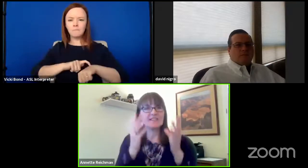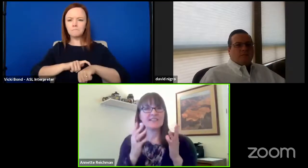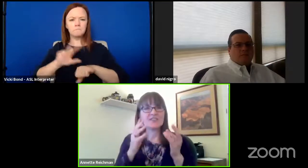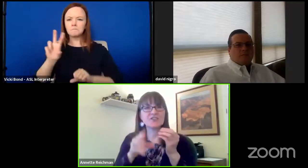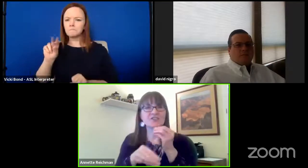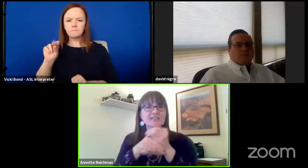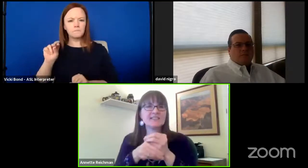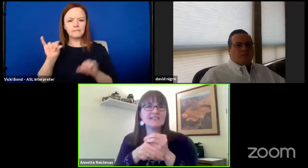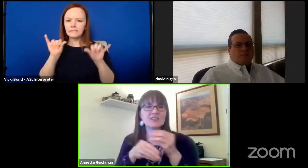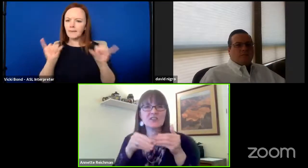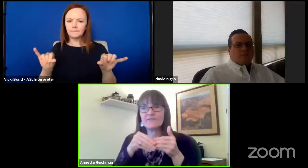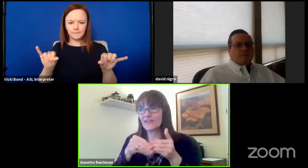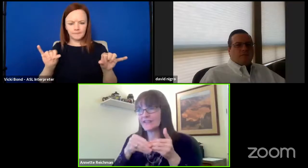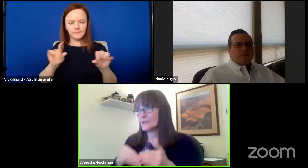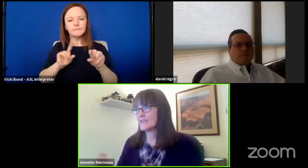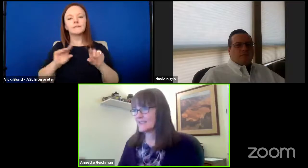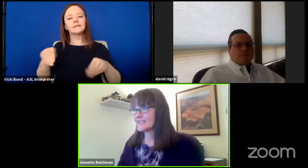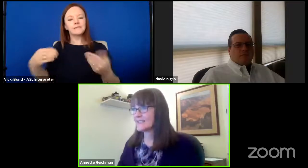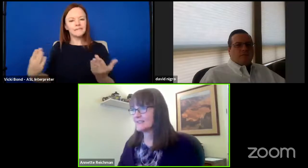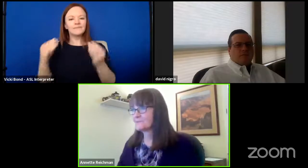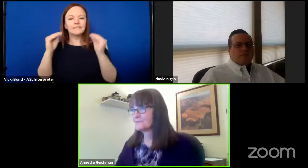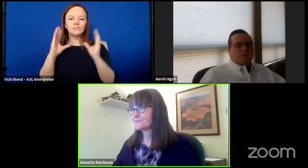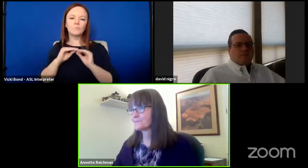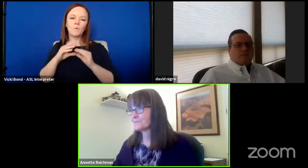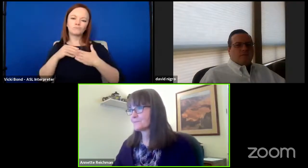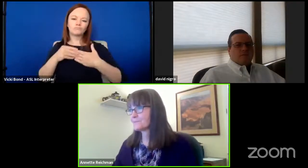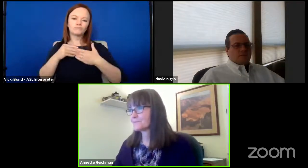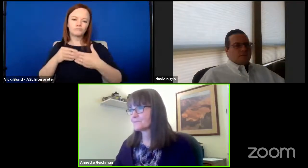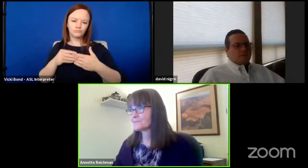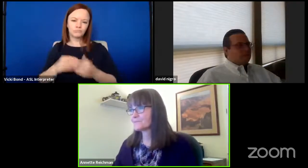giving our teachers additional flexibility.